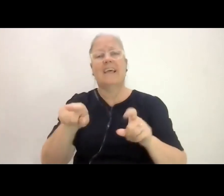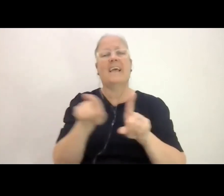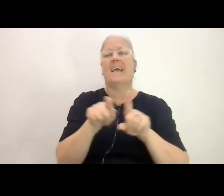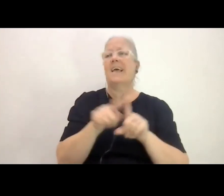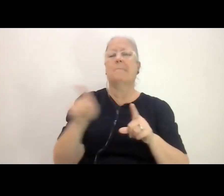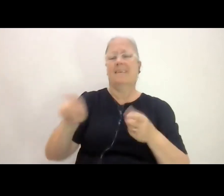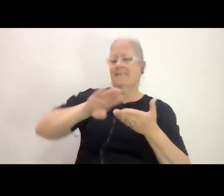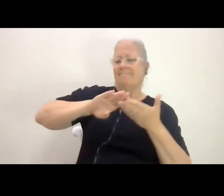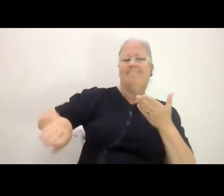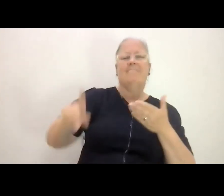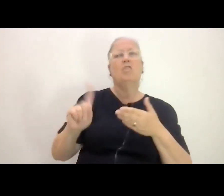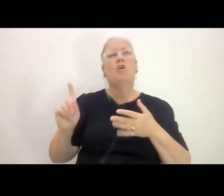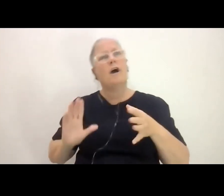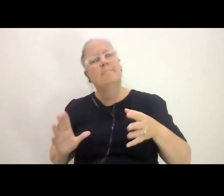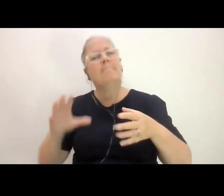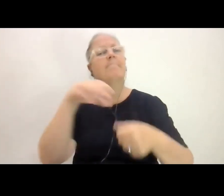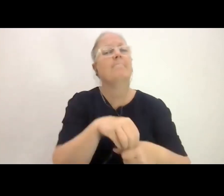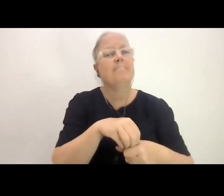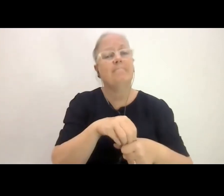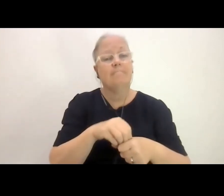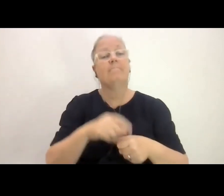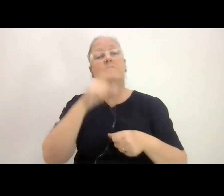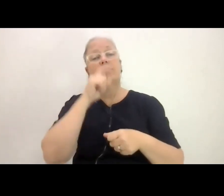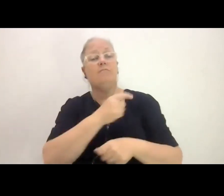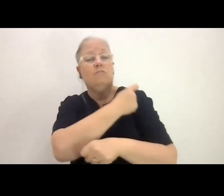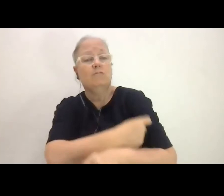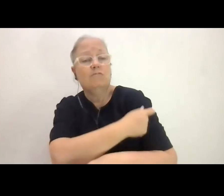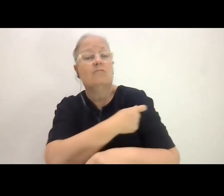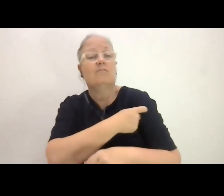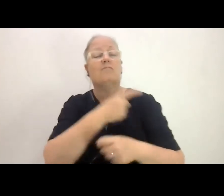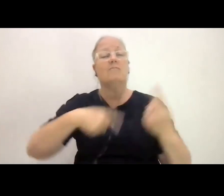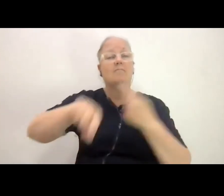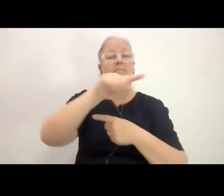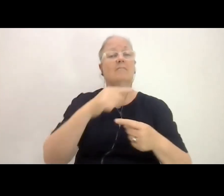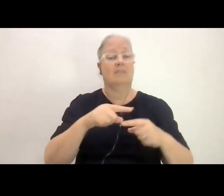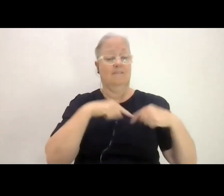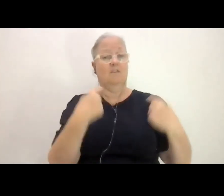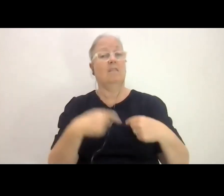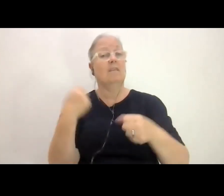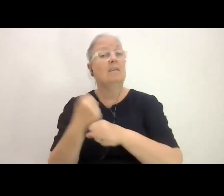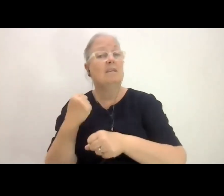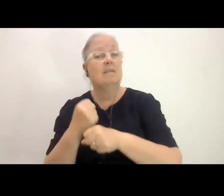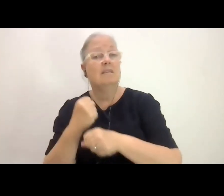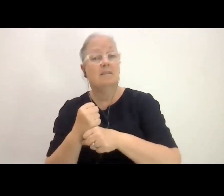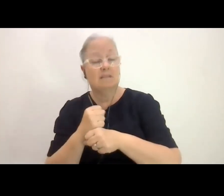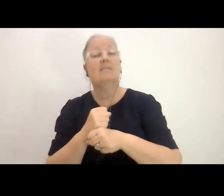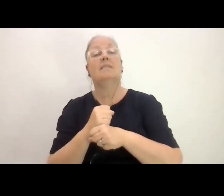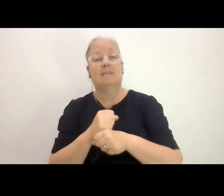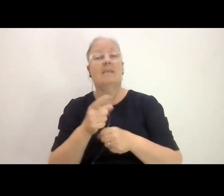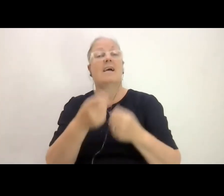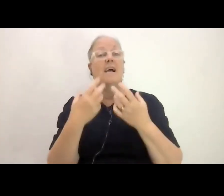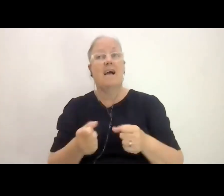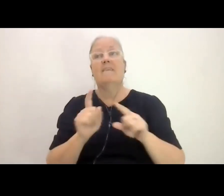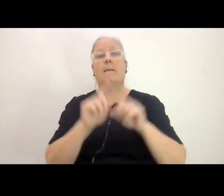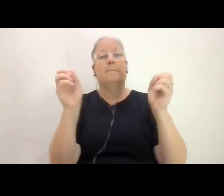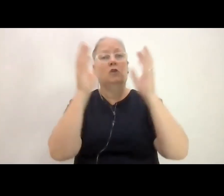vulnerable situations. And our Red Cross, Red Crescent staff and 14 million volunteers who are on the front line responding to a number of emergencies,